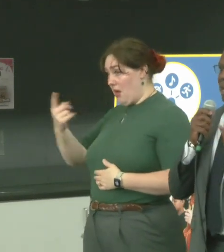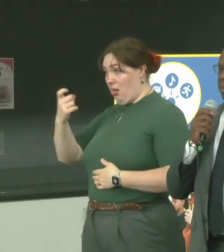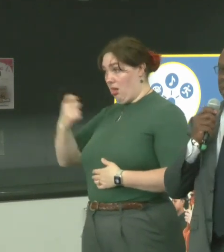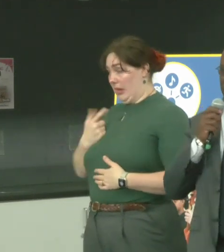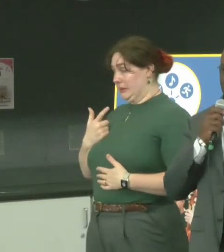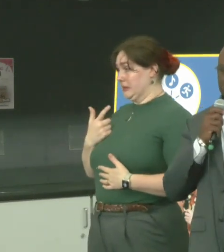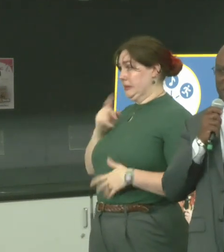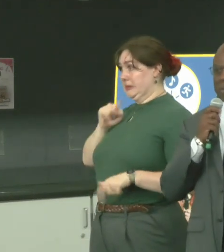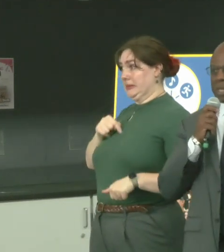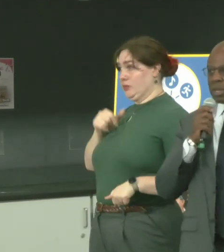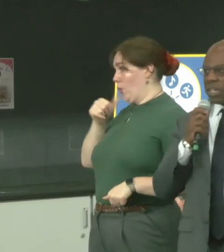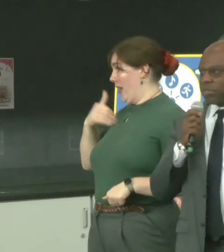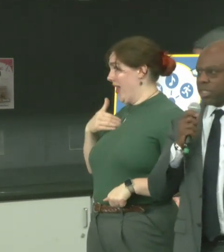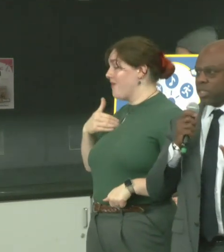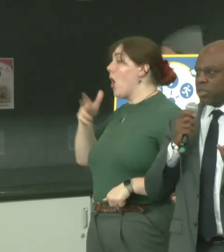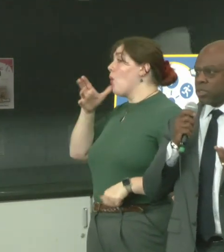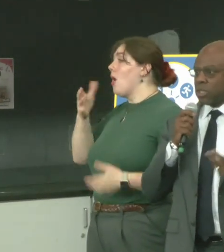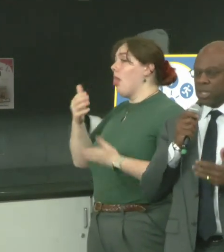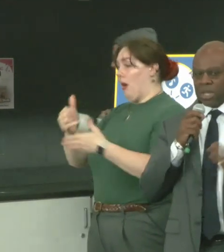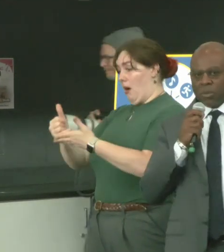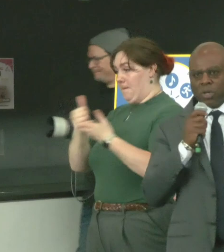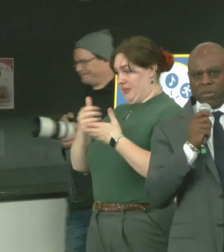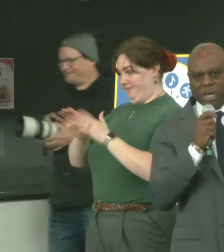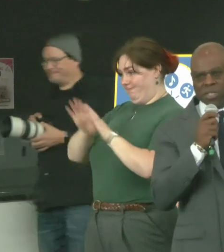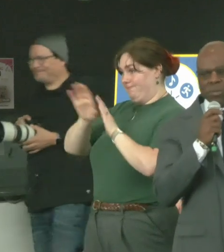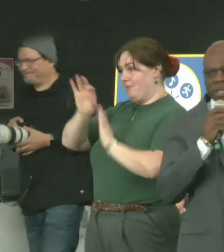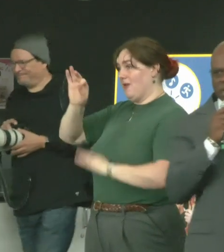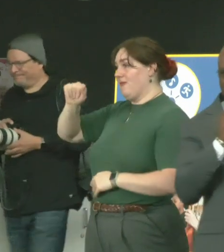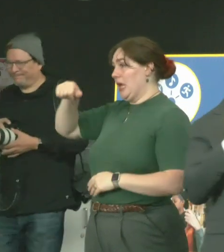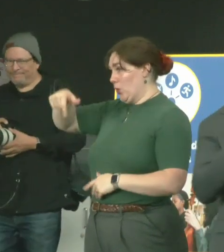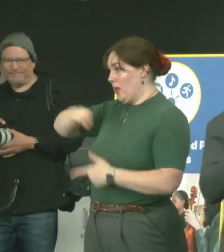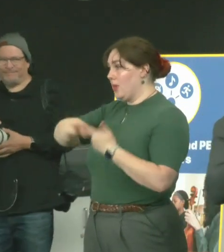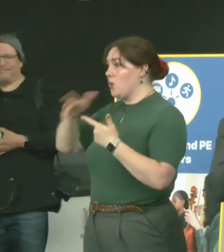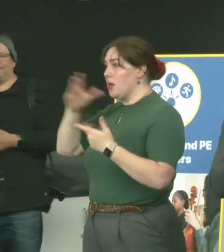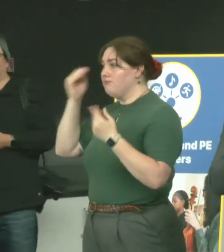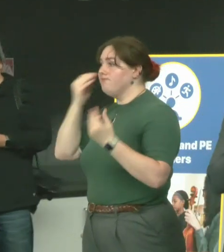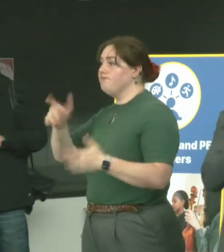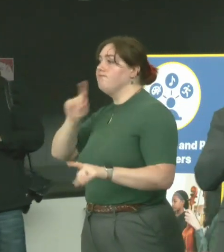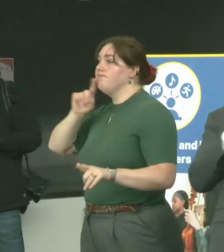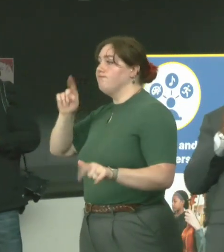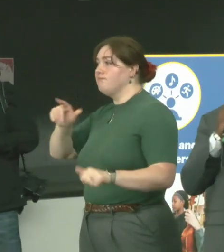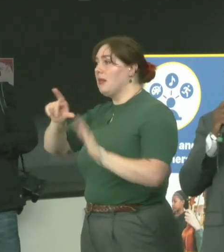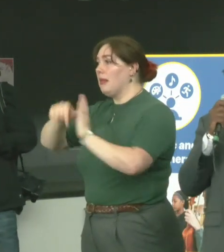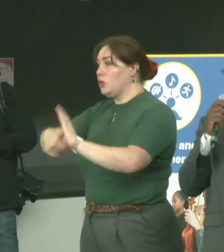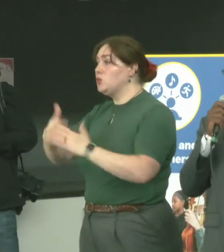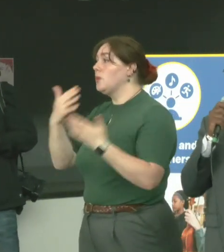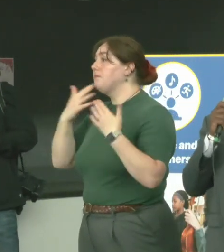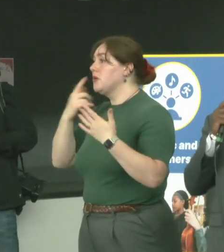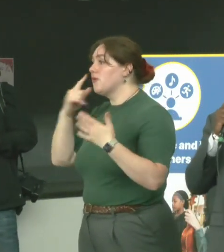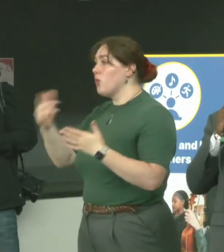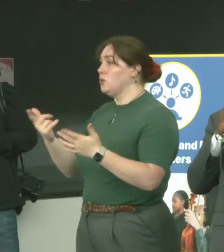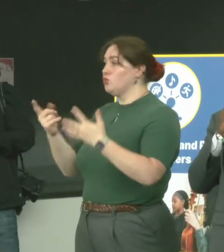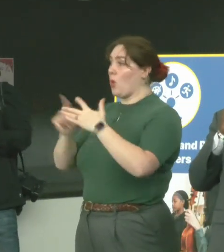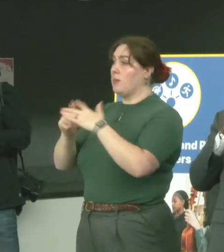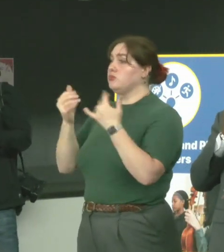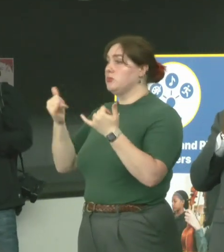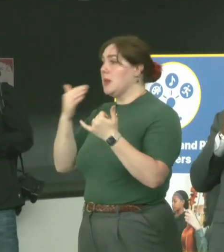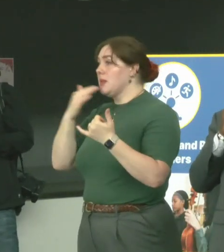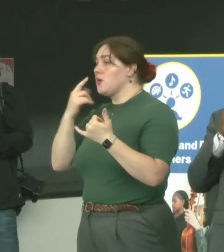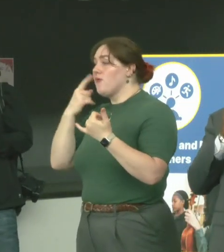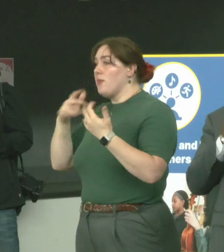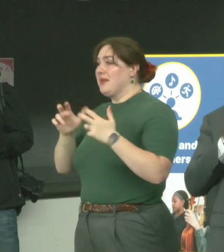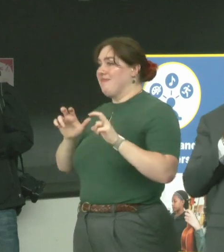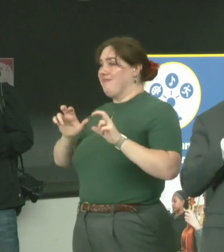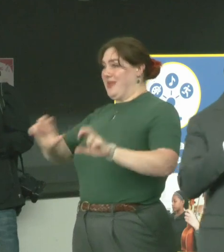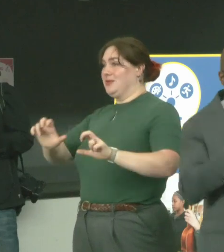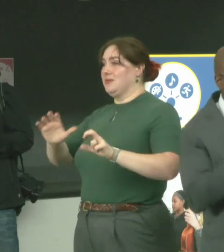help that'll help populate our FAQs, and we'll get back to you with answers later. So again, thank you all for being here, and thank you for being invested